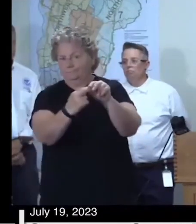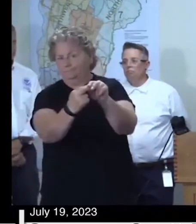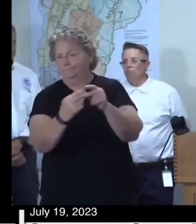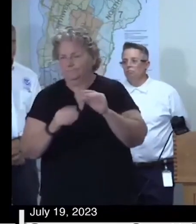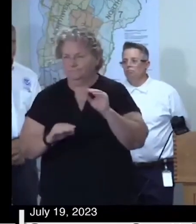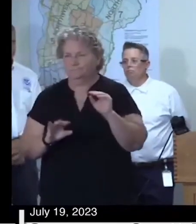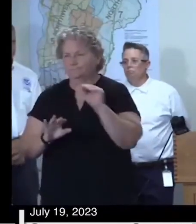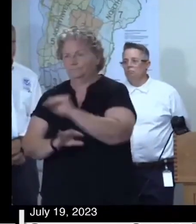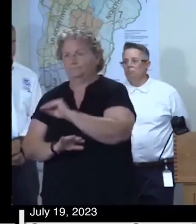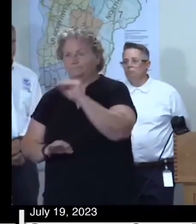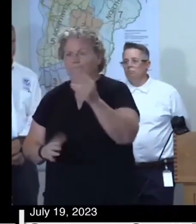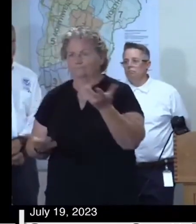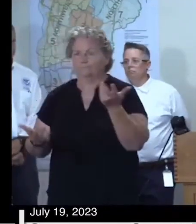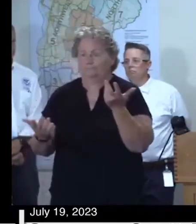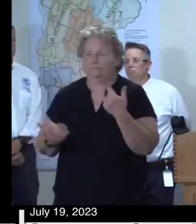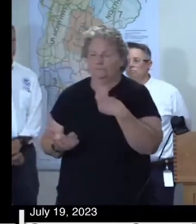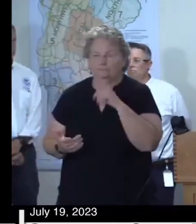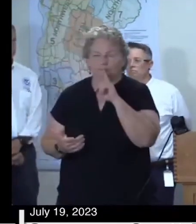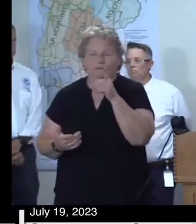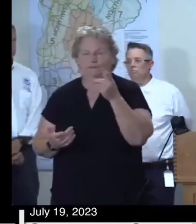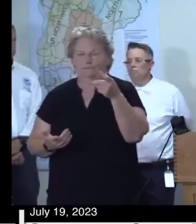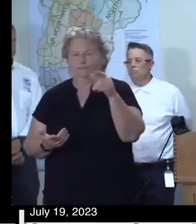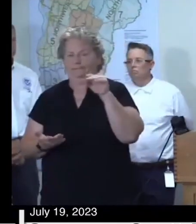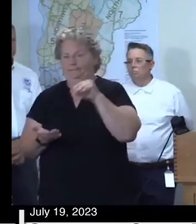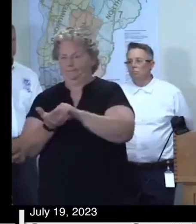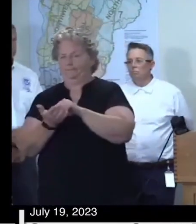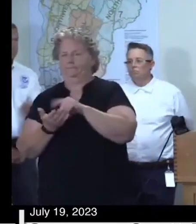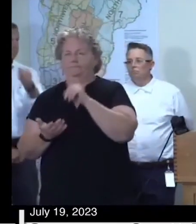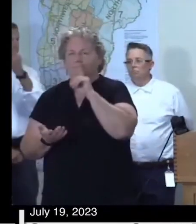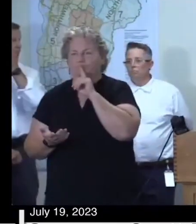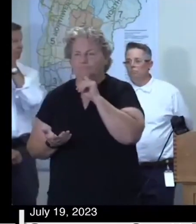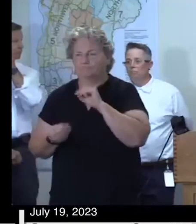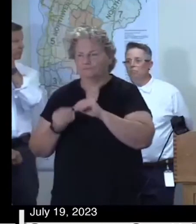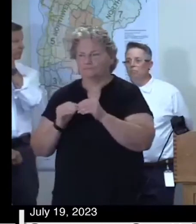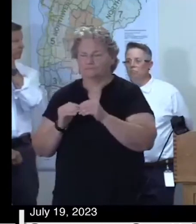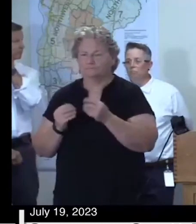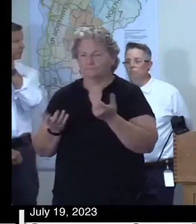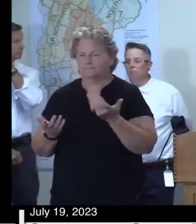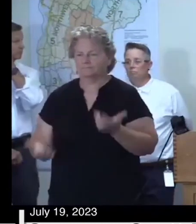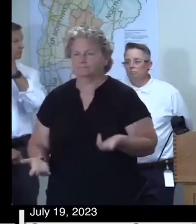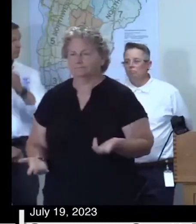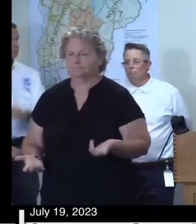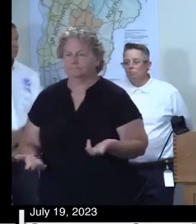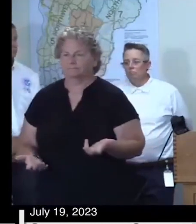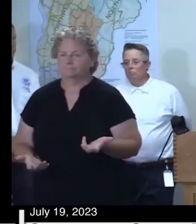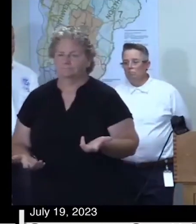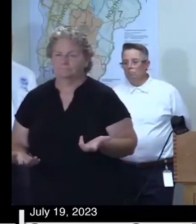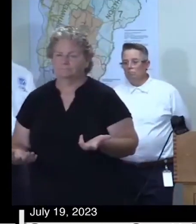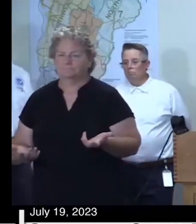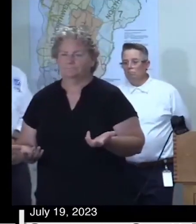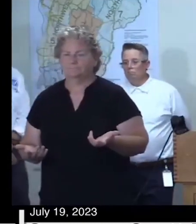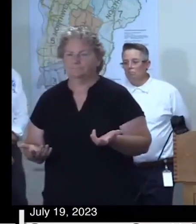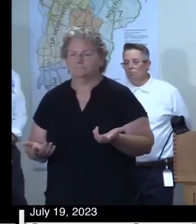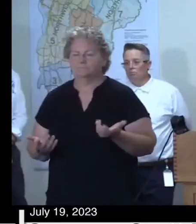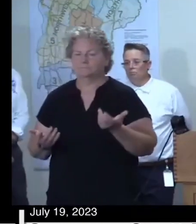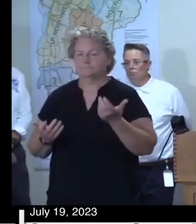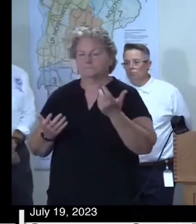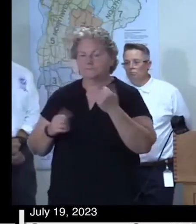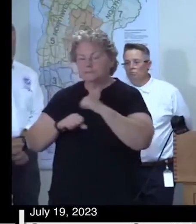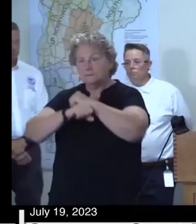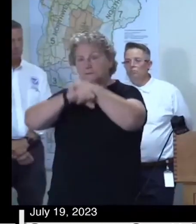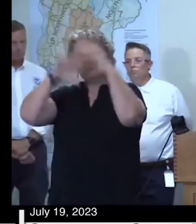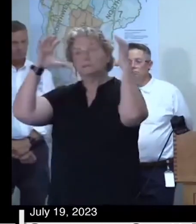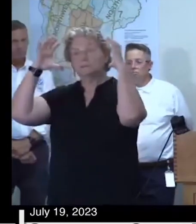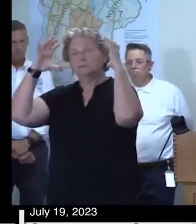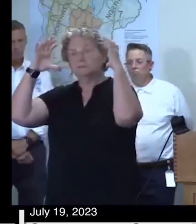but it isn't as extensive as we had thought it could be. But again, I chalk that up to Vermonters